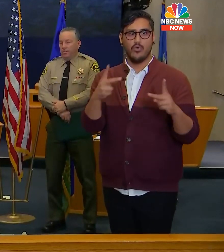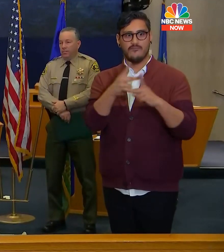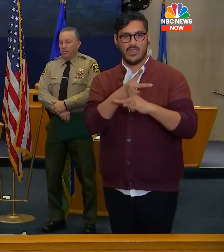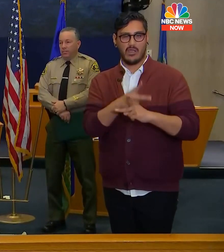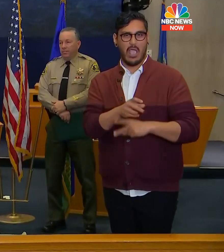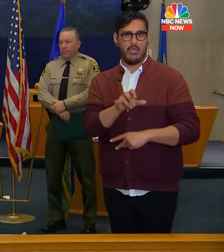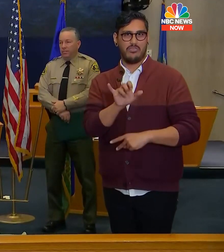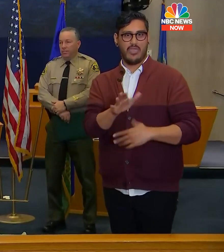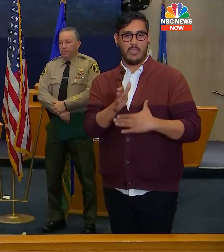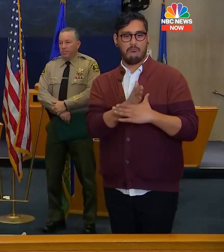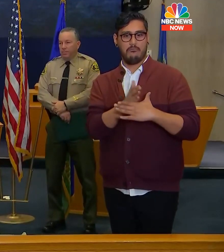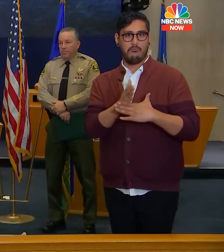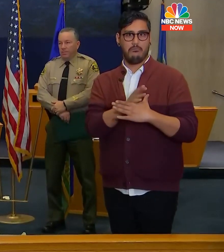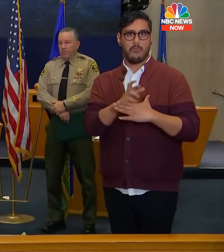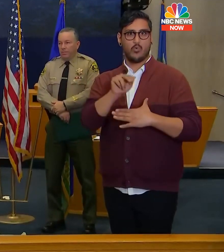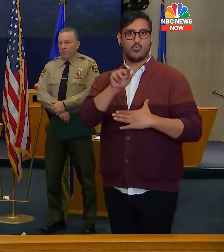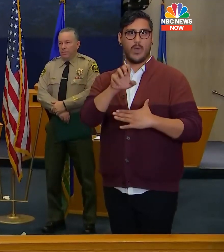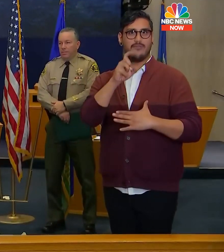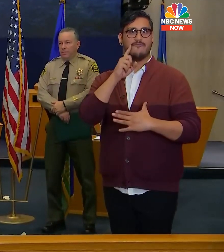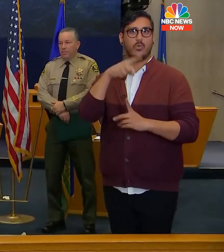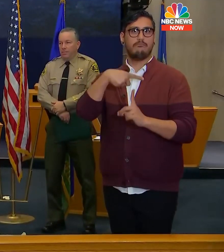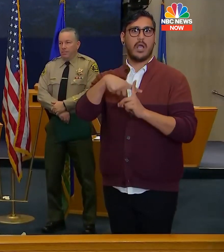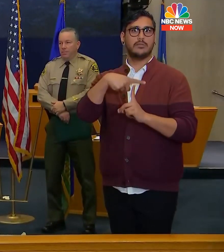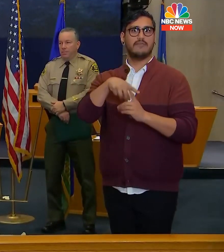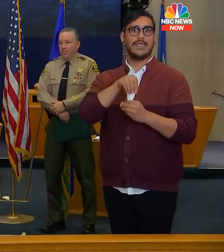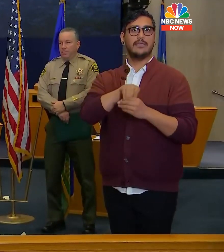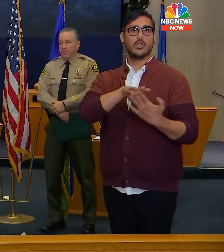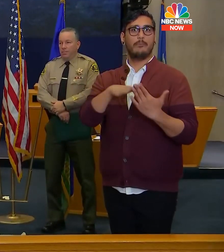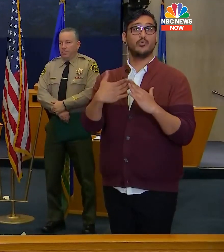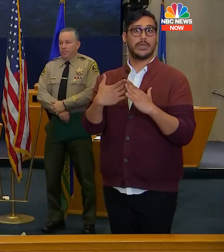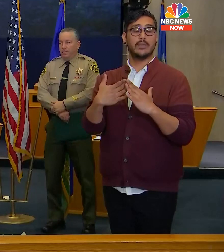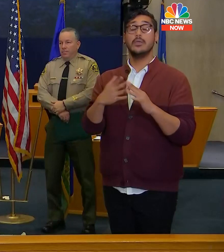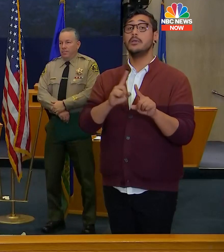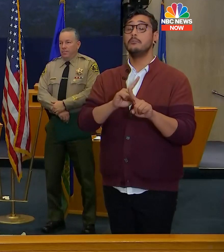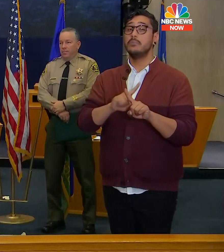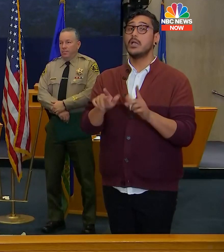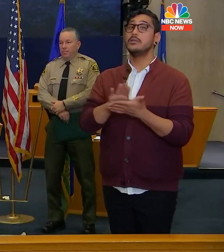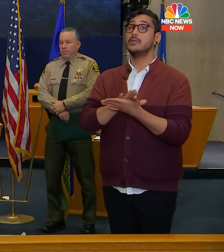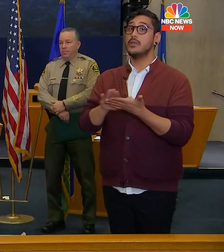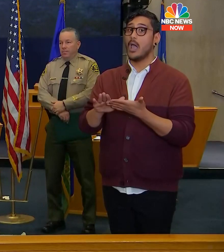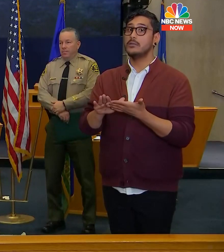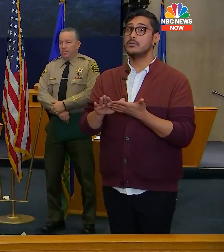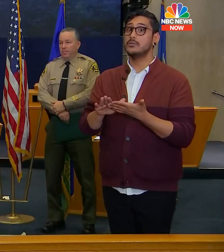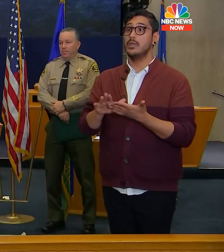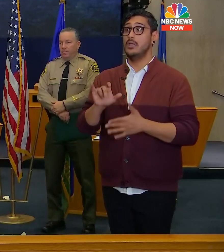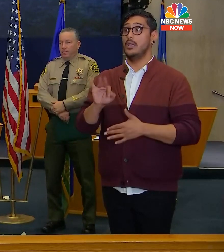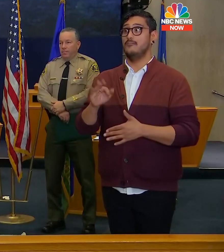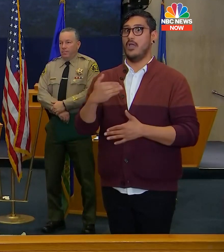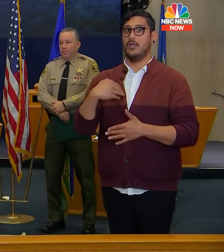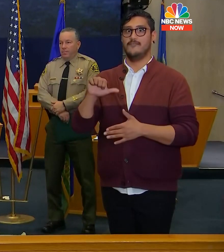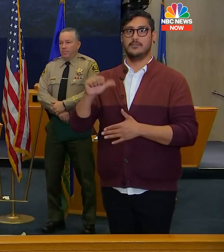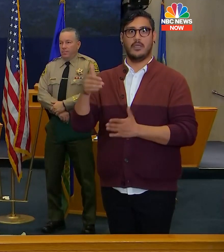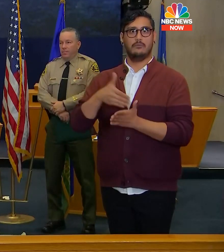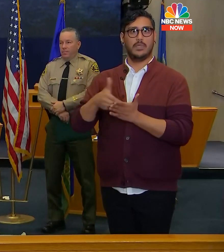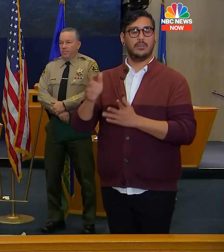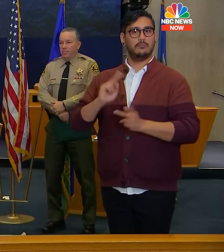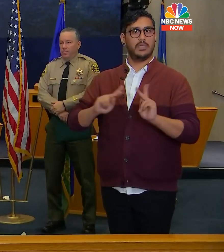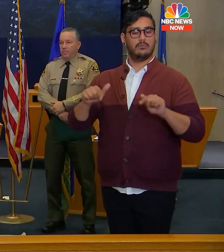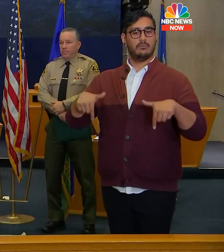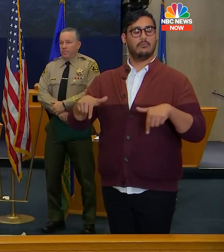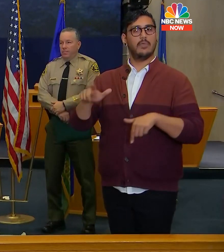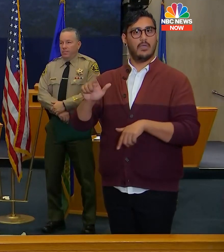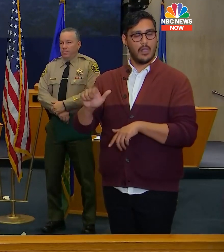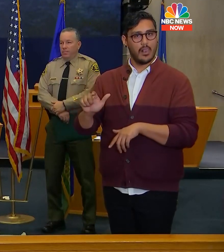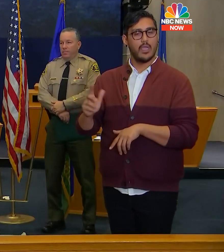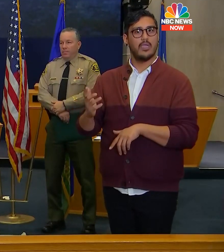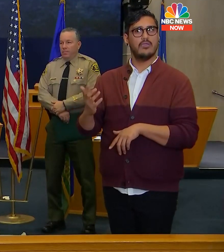relative rate of positivity is in our community. But it would be nice in a community where 10 million people live to have that